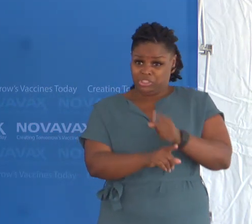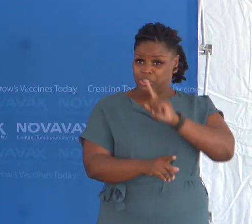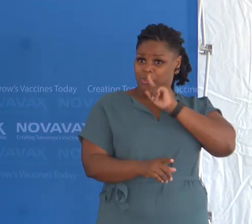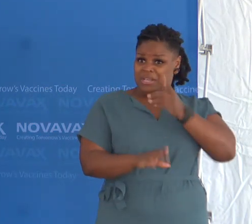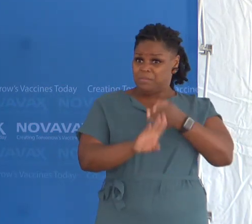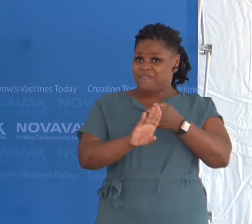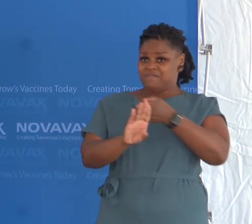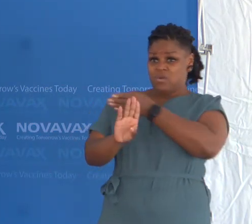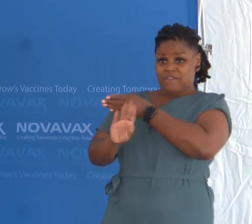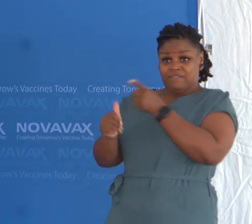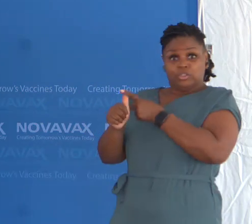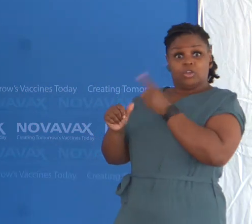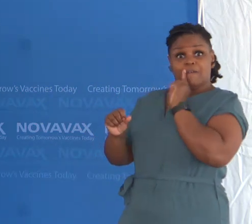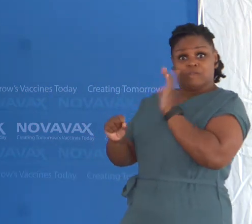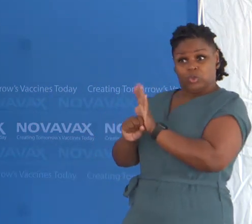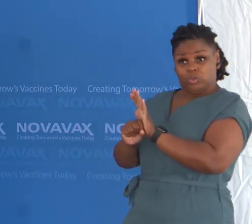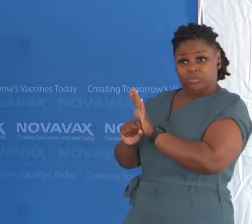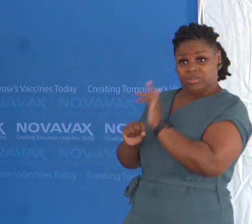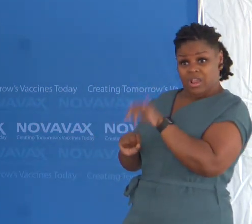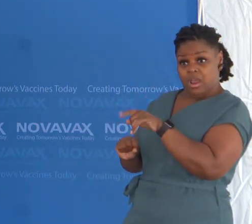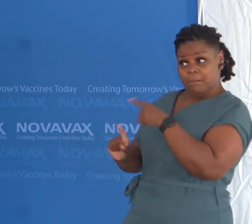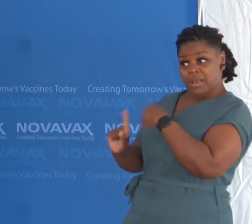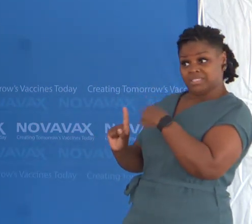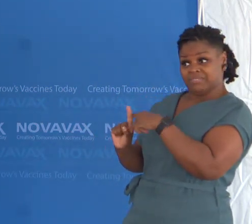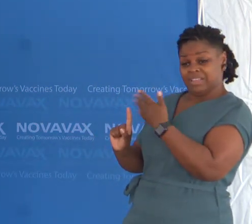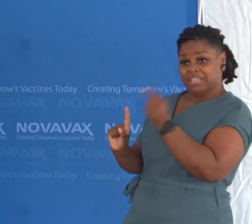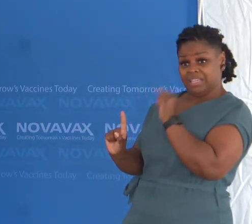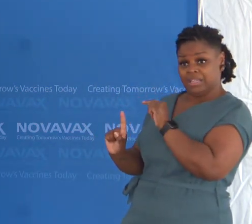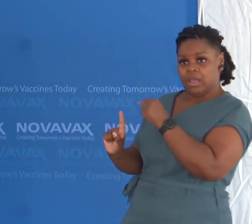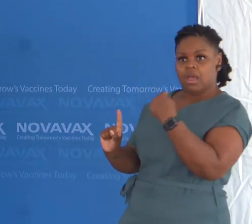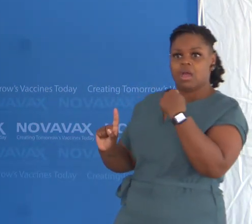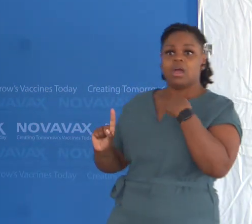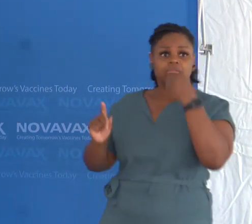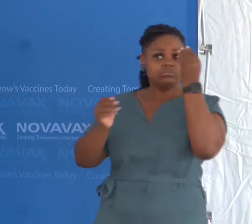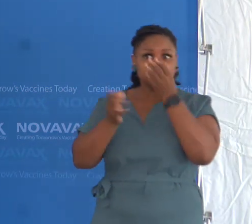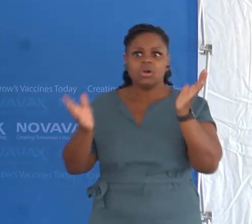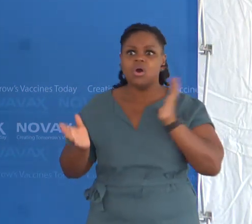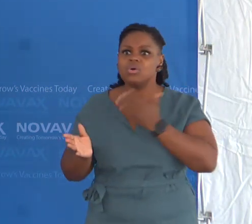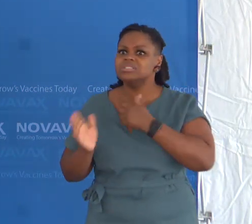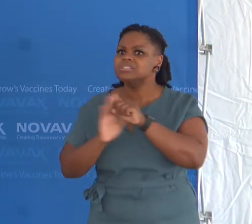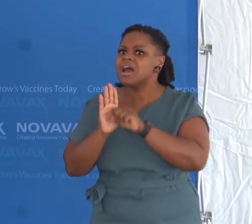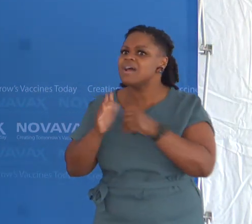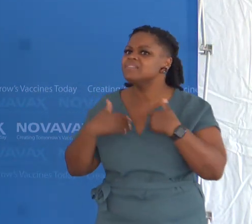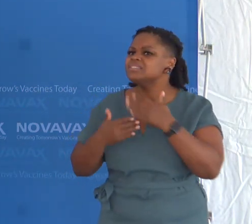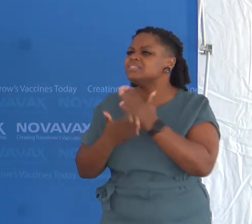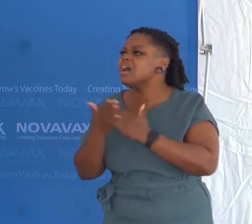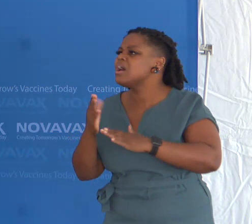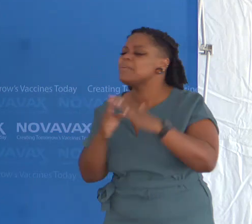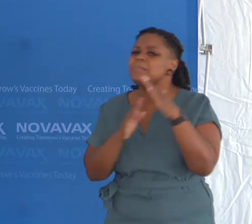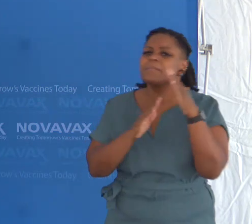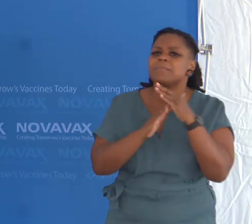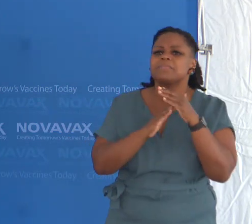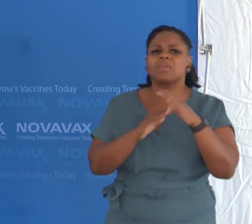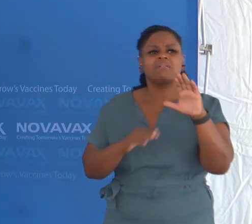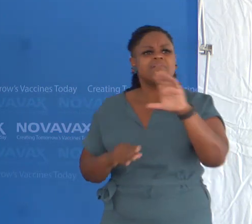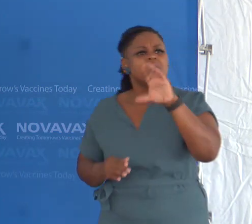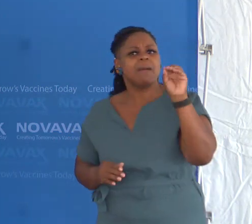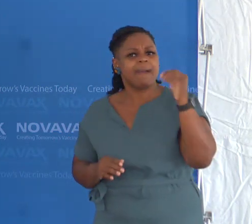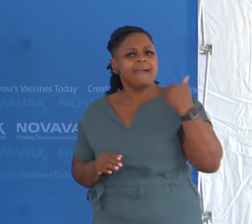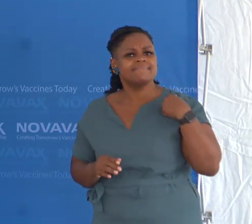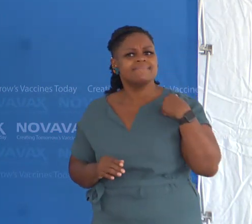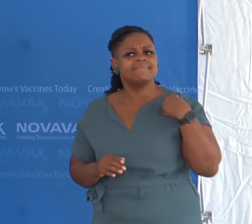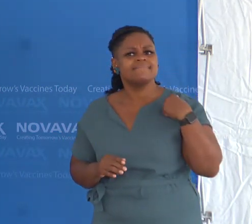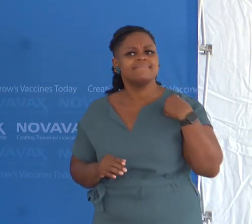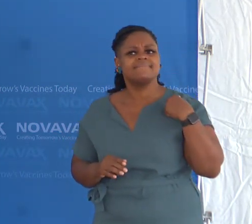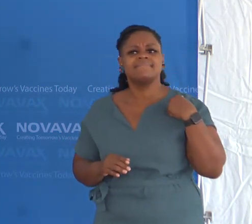here, I said that our state was home to some of the top companies and